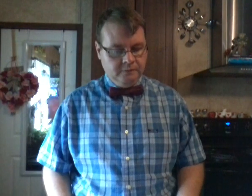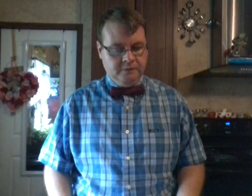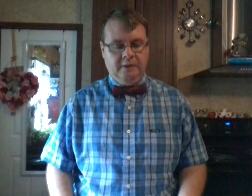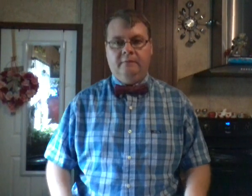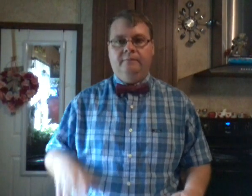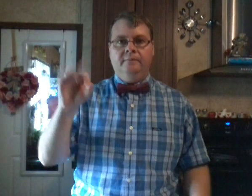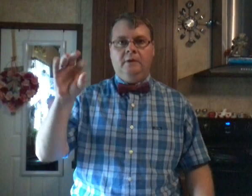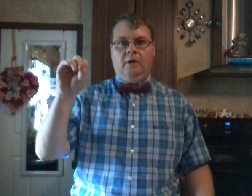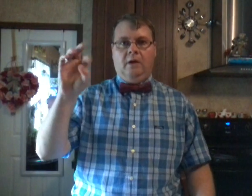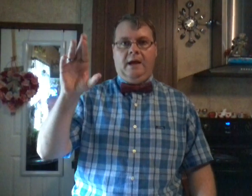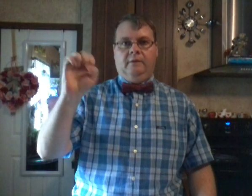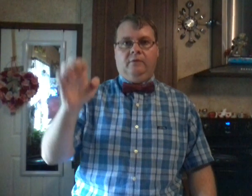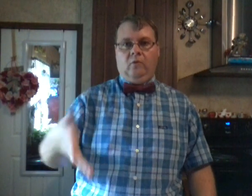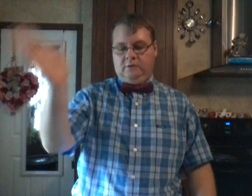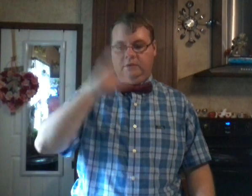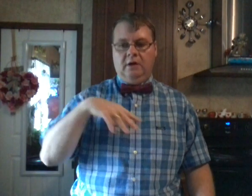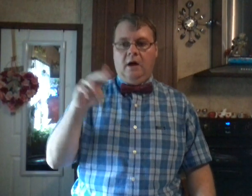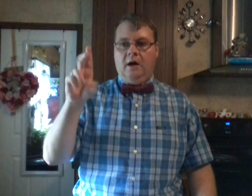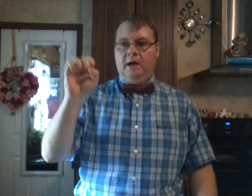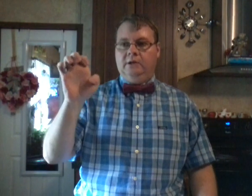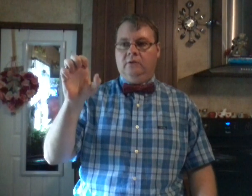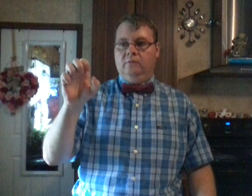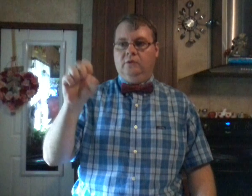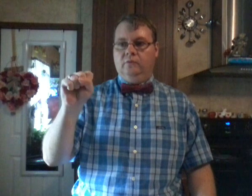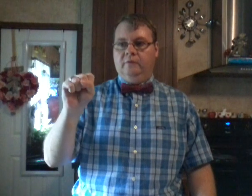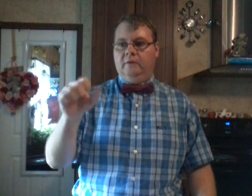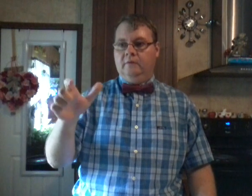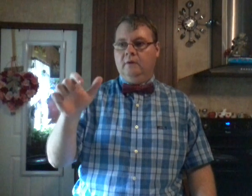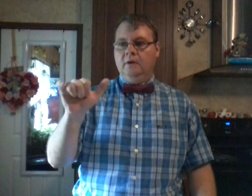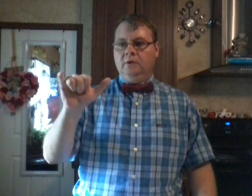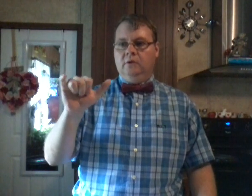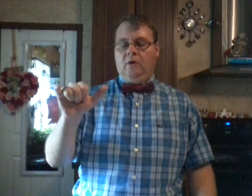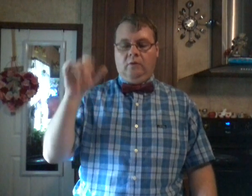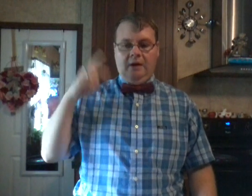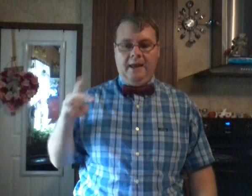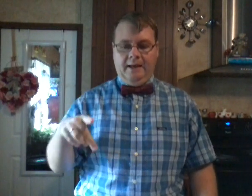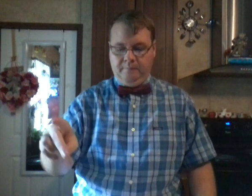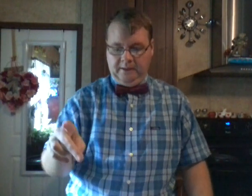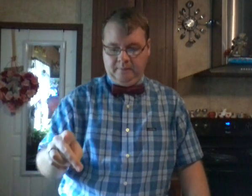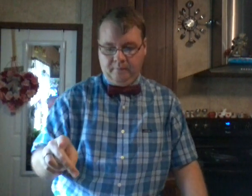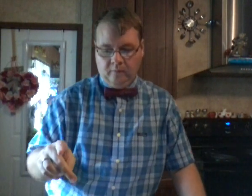See, you know, like, of course, God, you know, uses, you know, lay people,